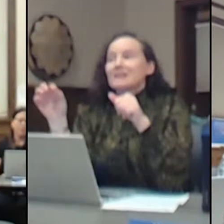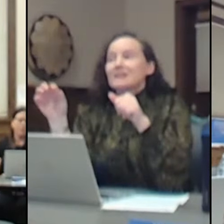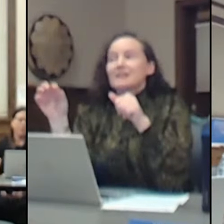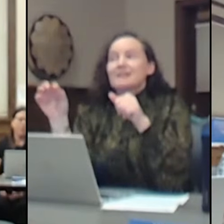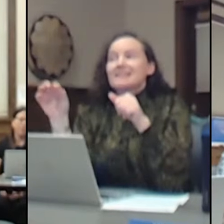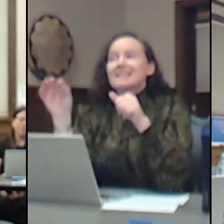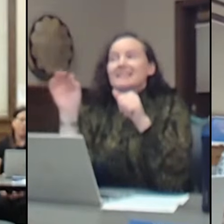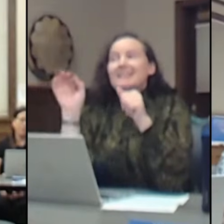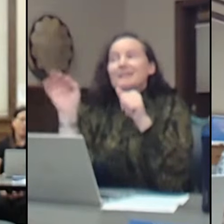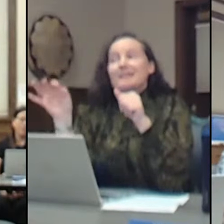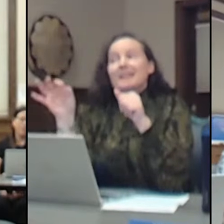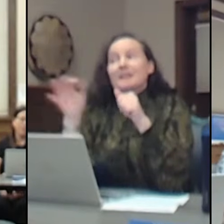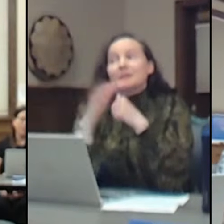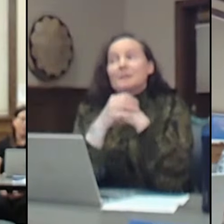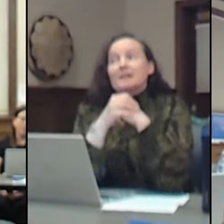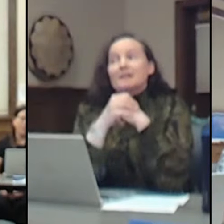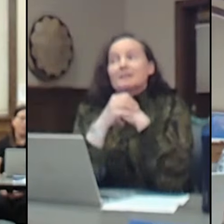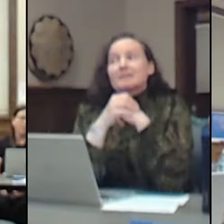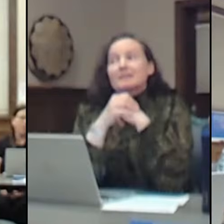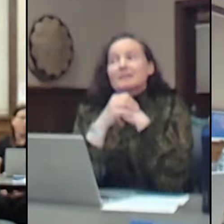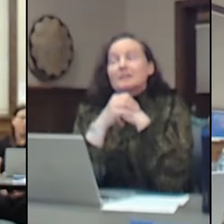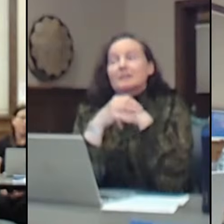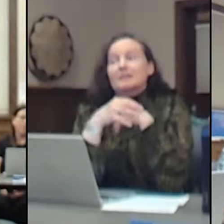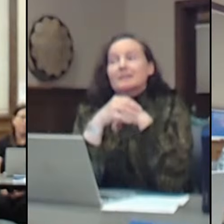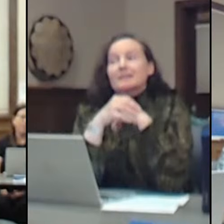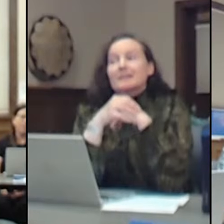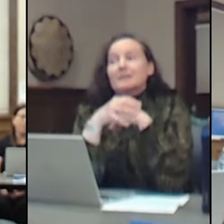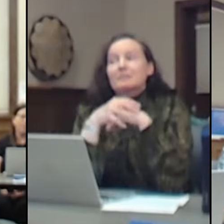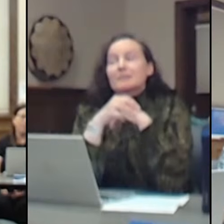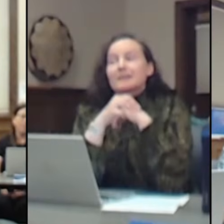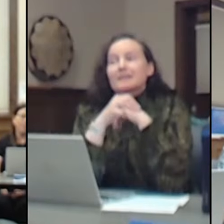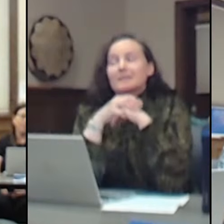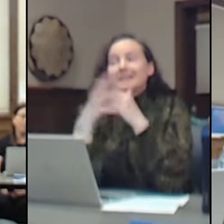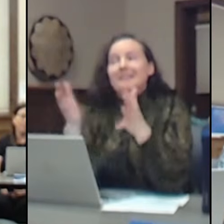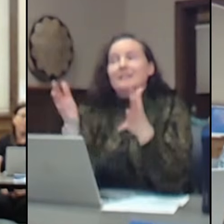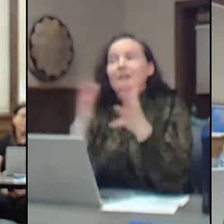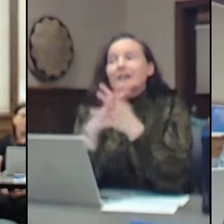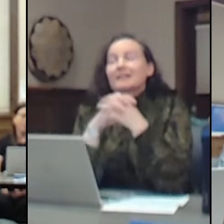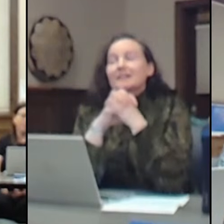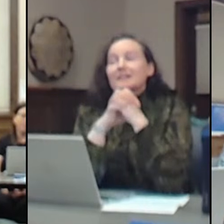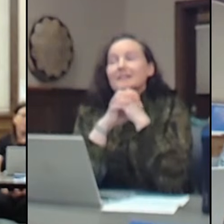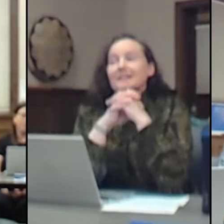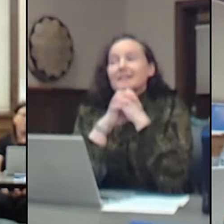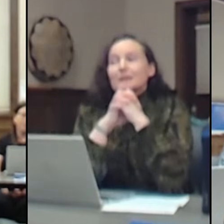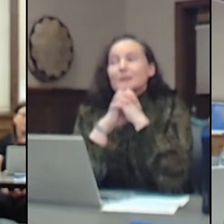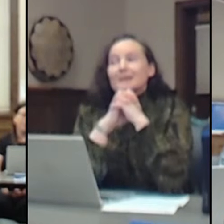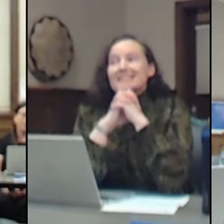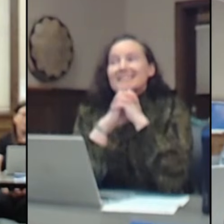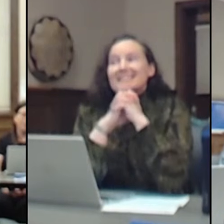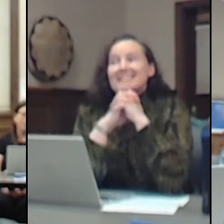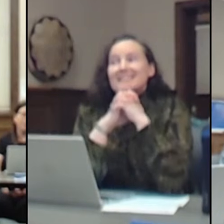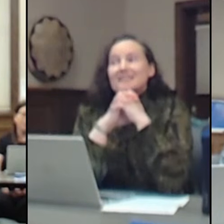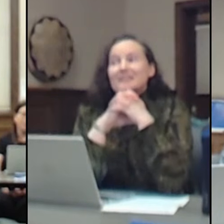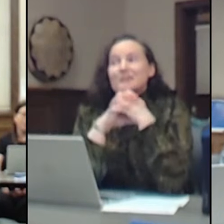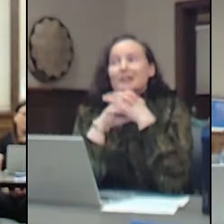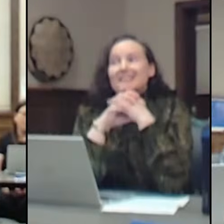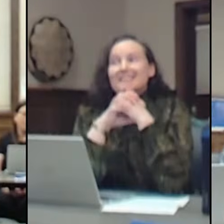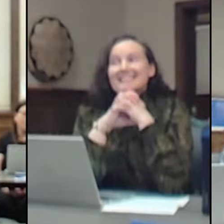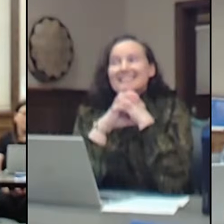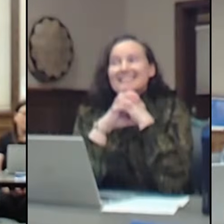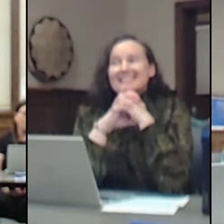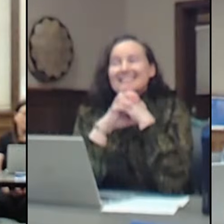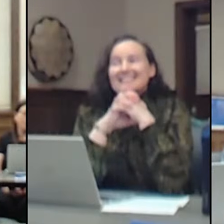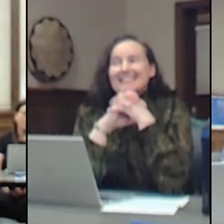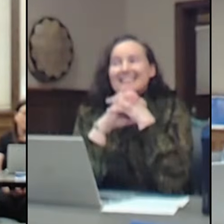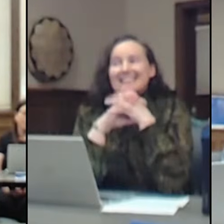shortfalls, big issues. So thank you so much to you and the team. Please extend our gratitude, and we're excited to see the finished